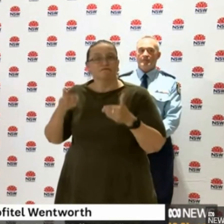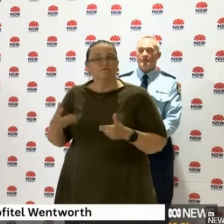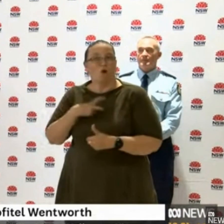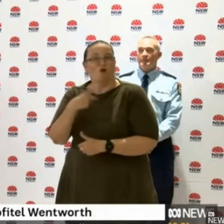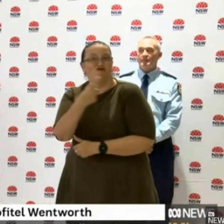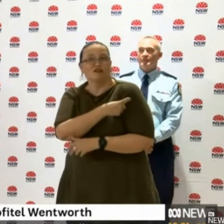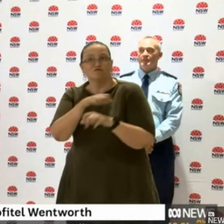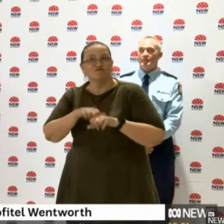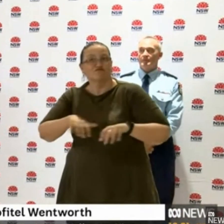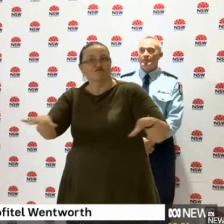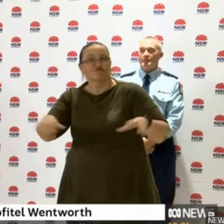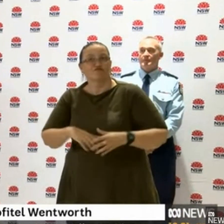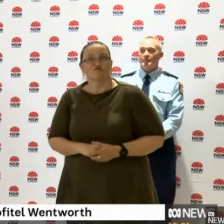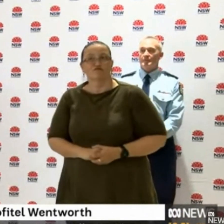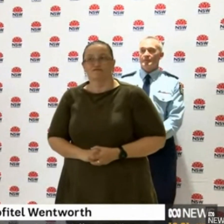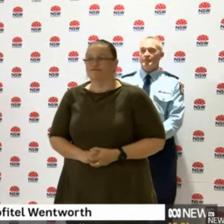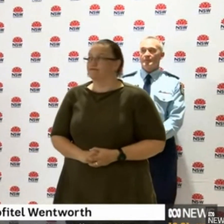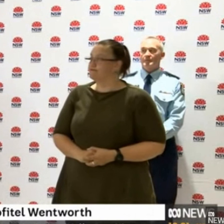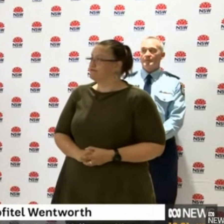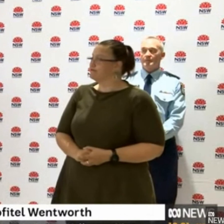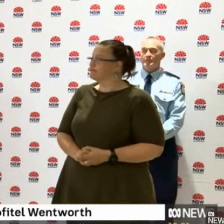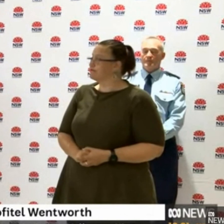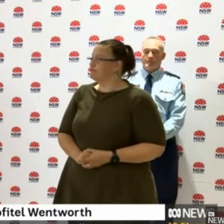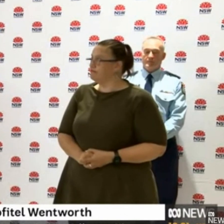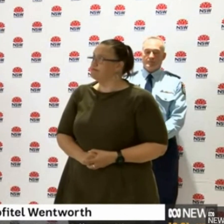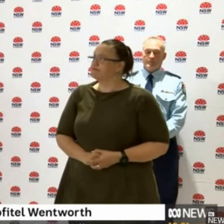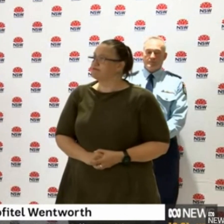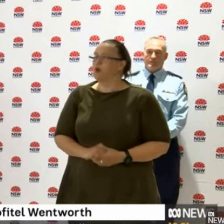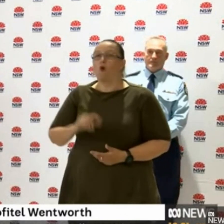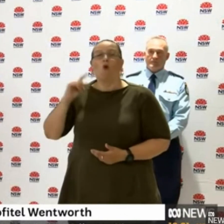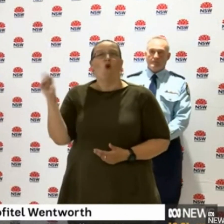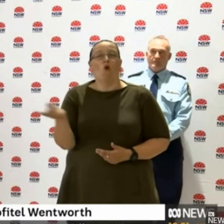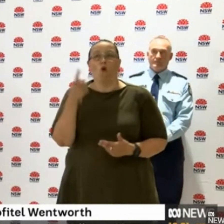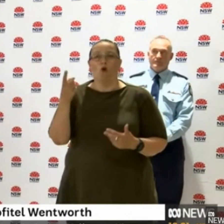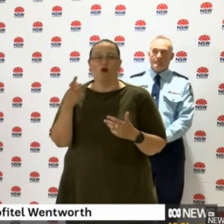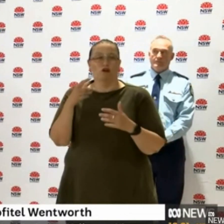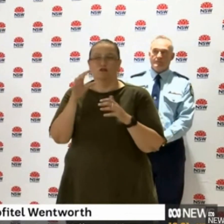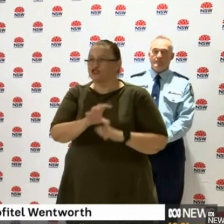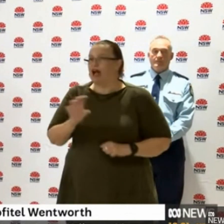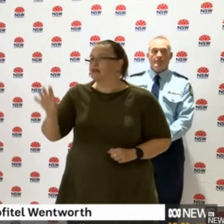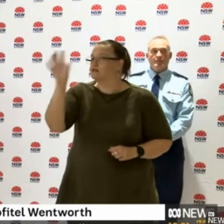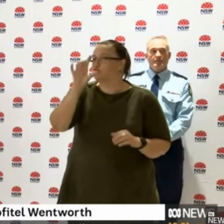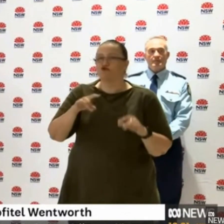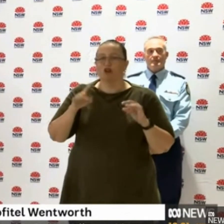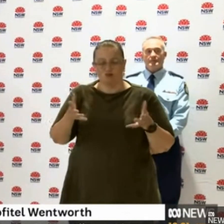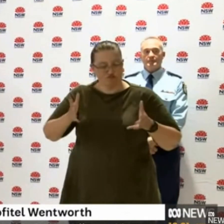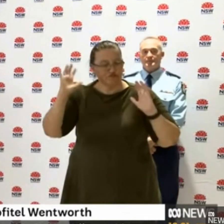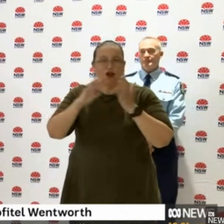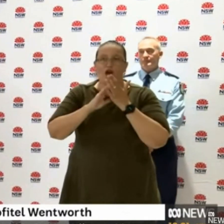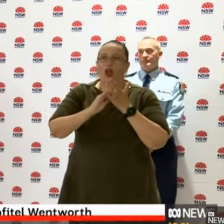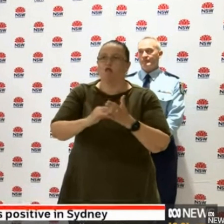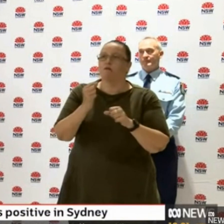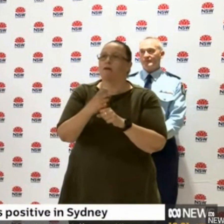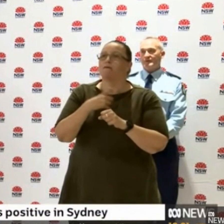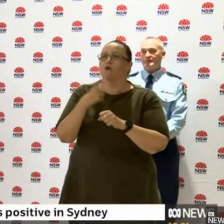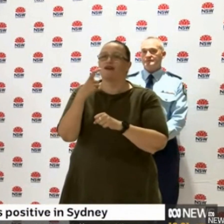vaccination rollout? I think quite simply all of the states and territories have offered to assist in terms of the logistics of the rollout. We're all looking